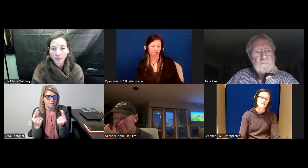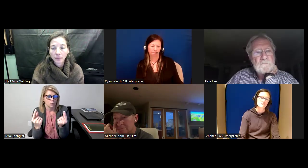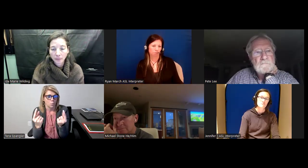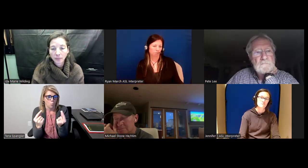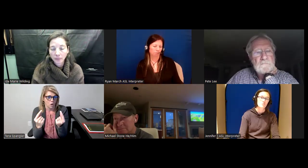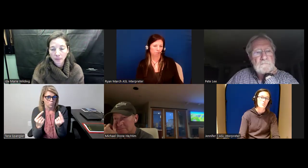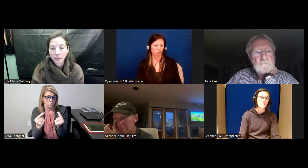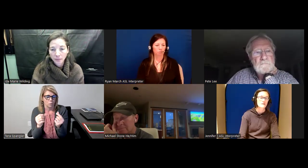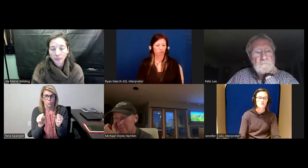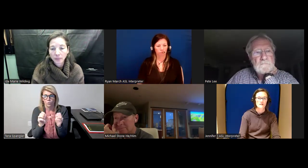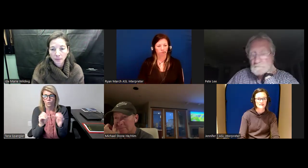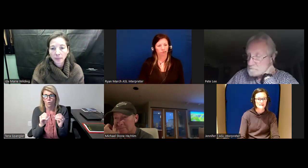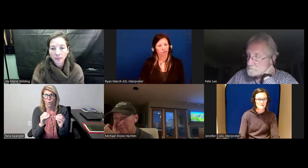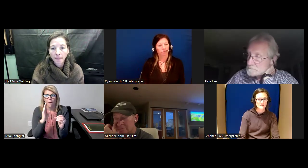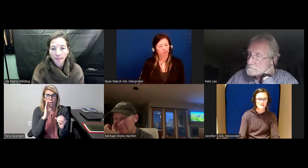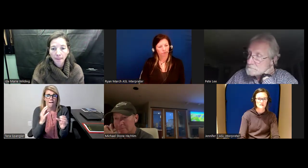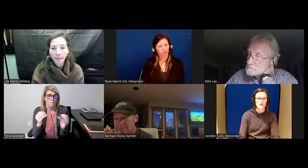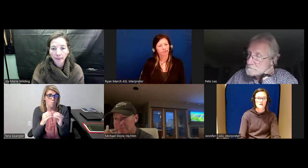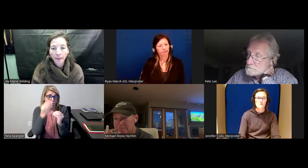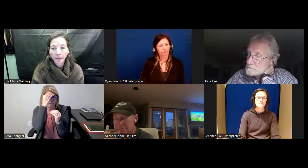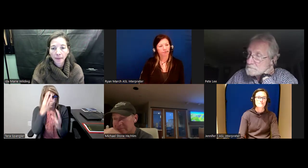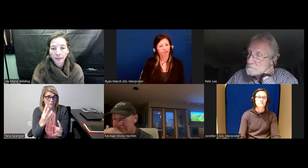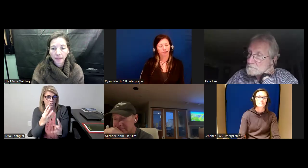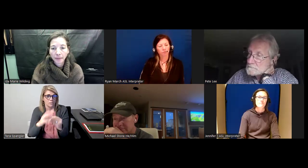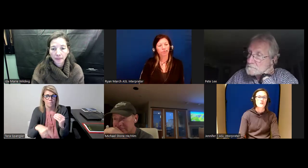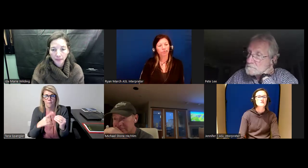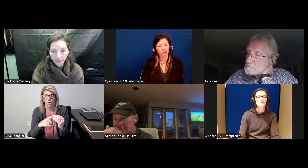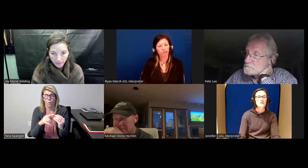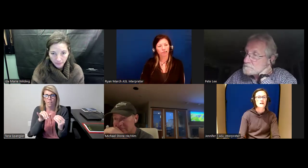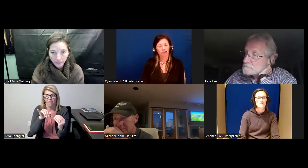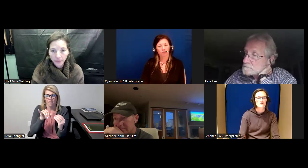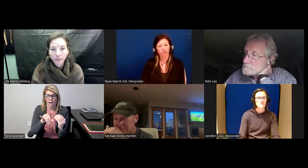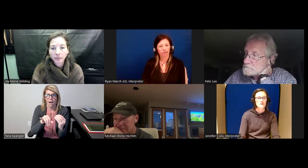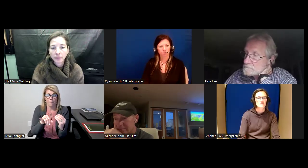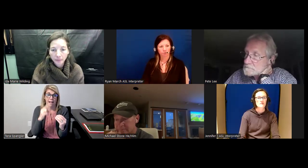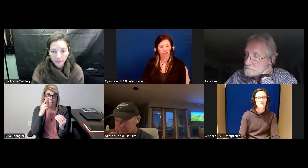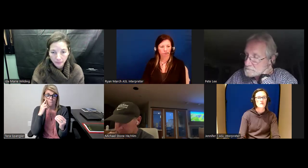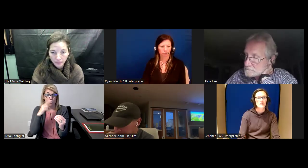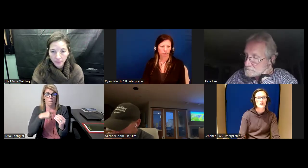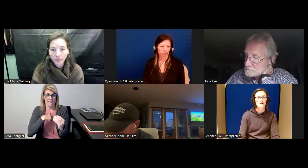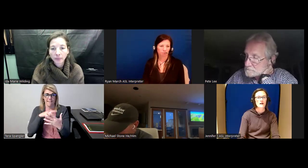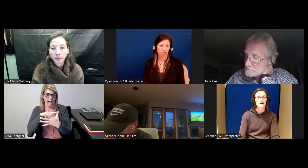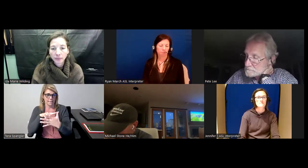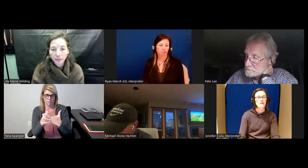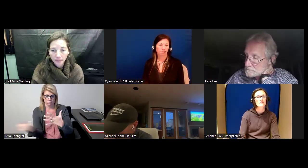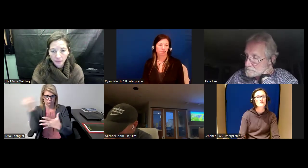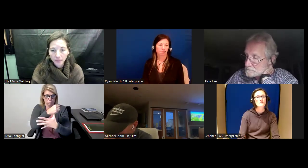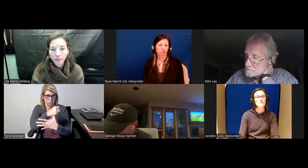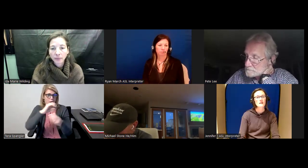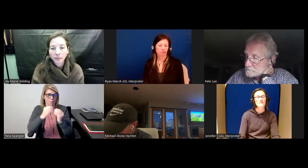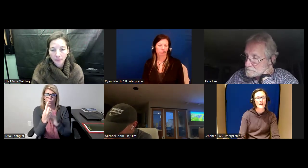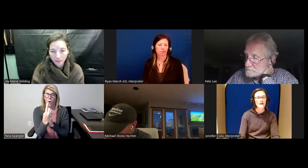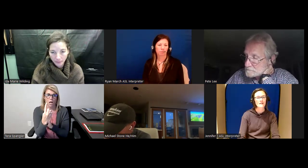and what we do for next steps. So I will have more information about that. I think